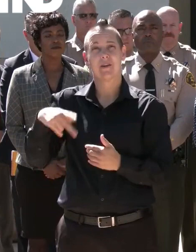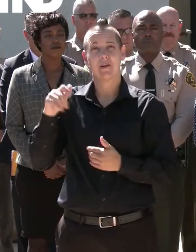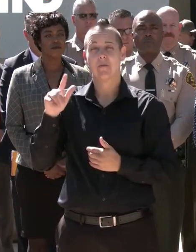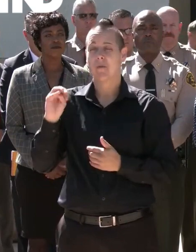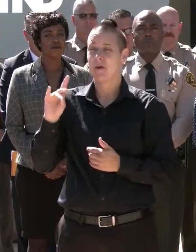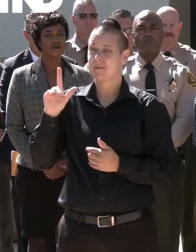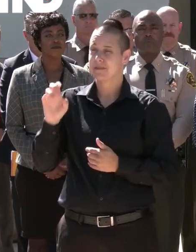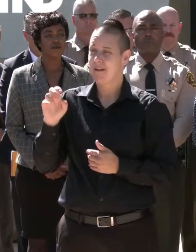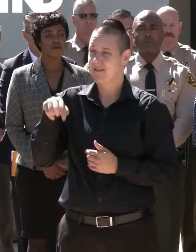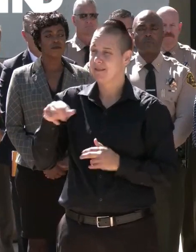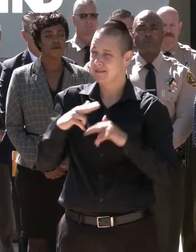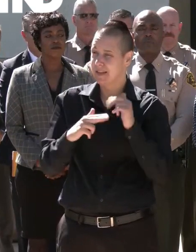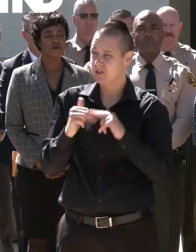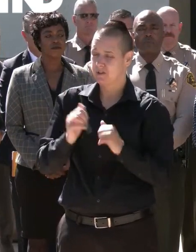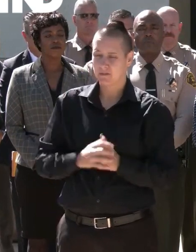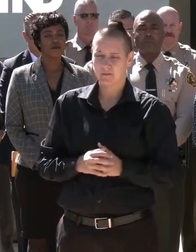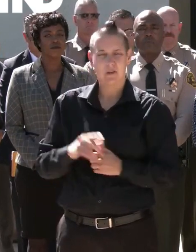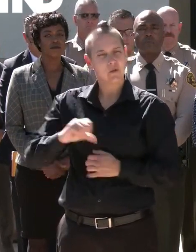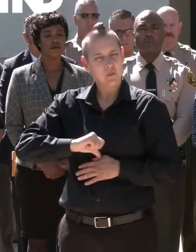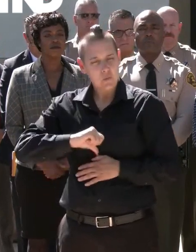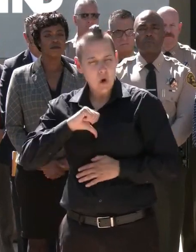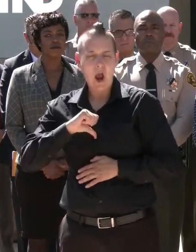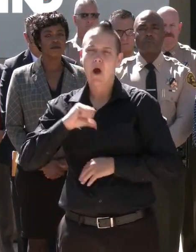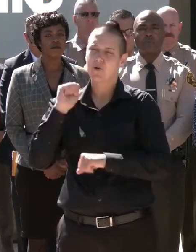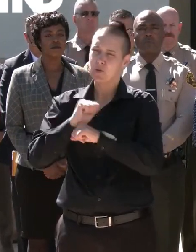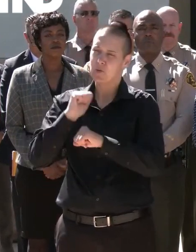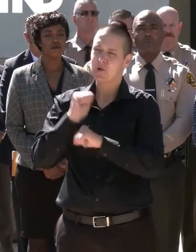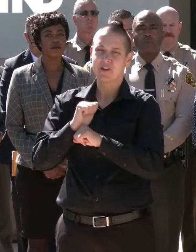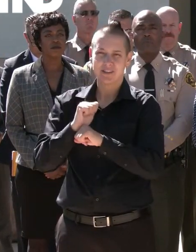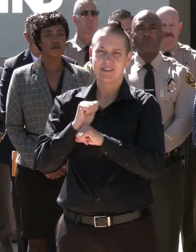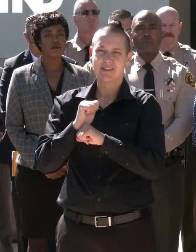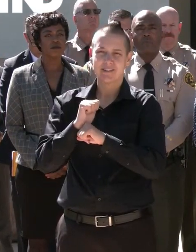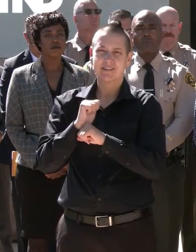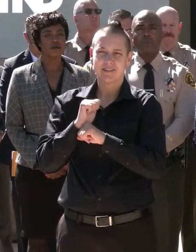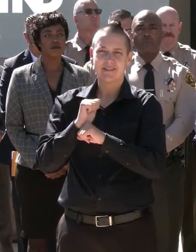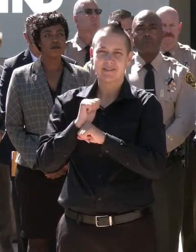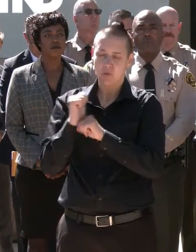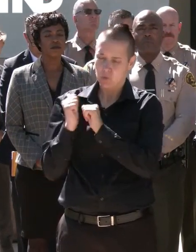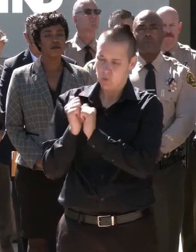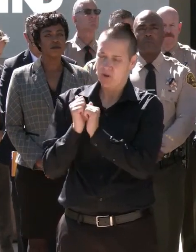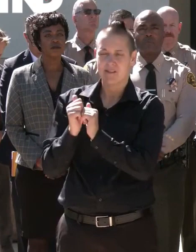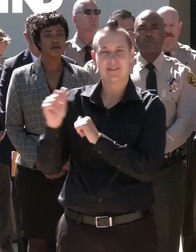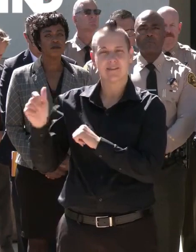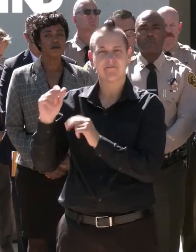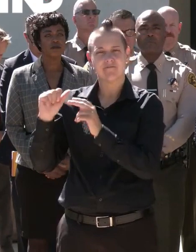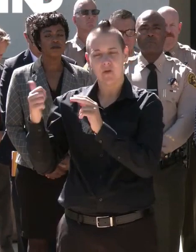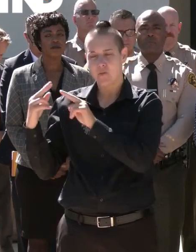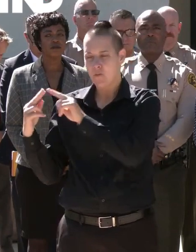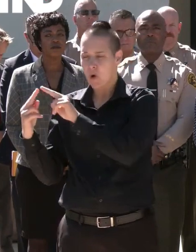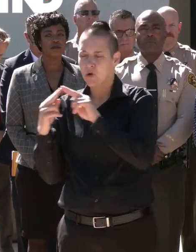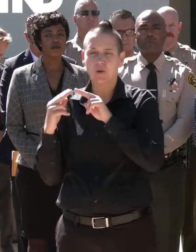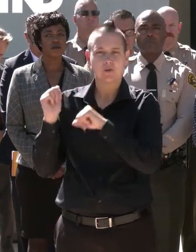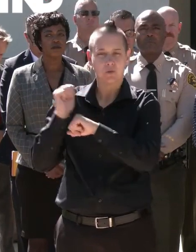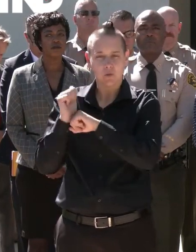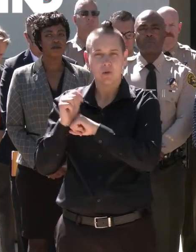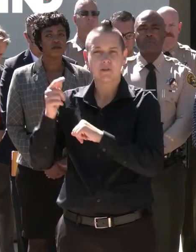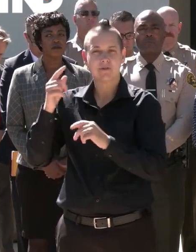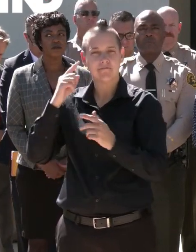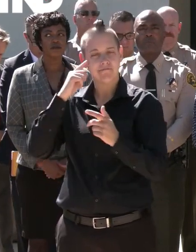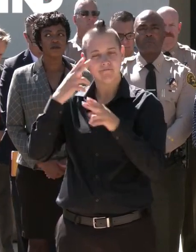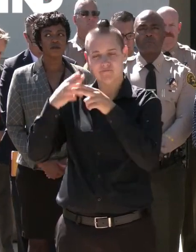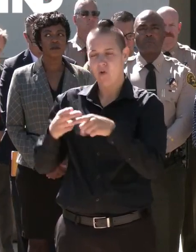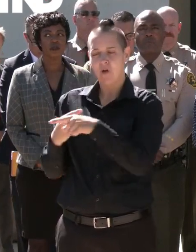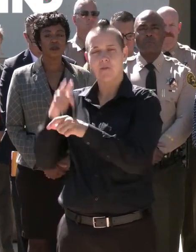Palmdale station. He was proud to work along the side of his partners that he considered